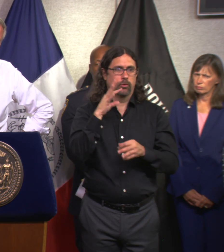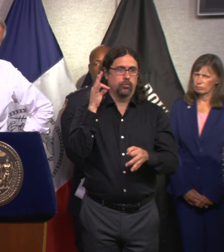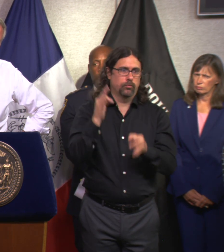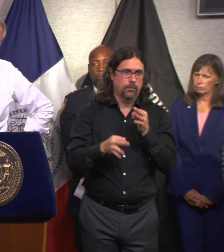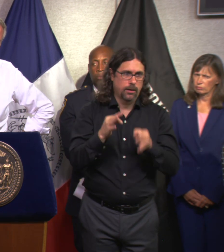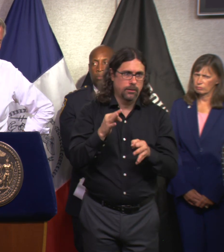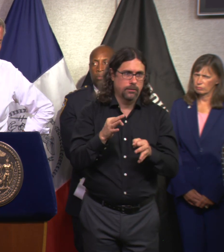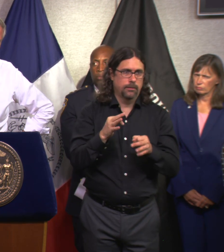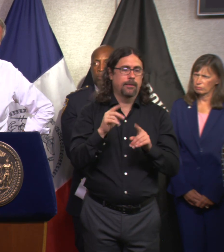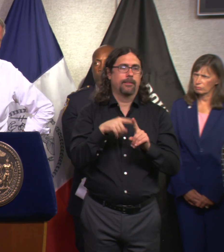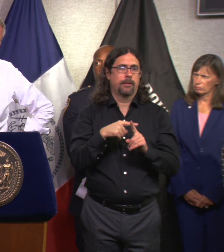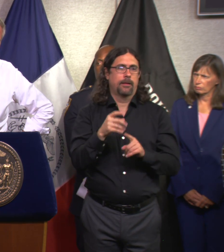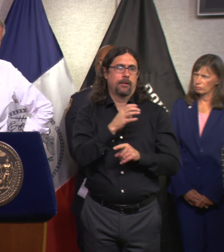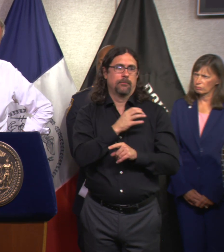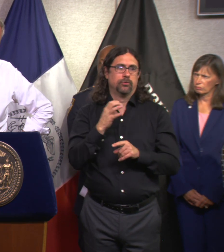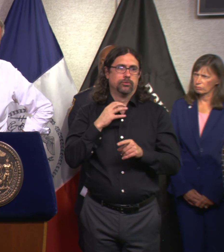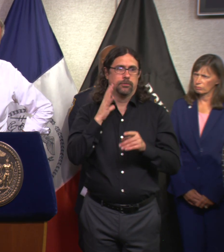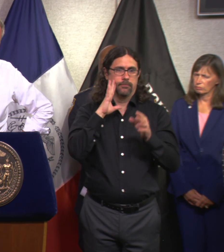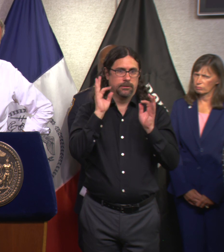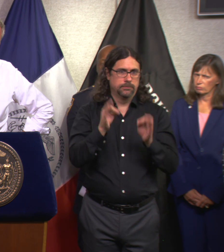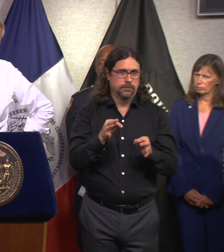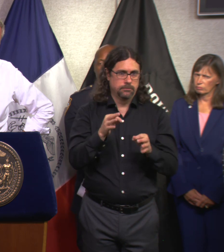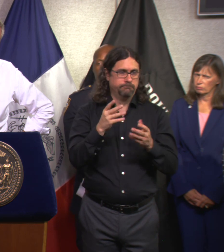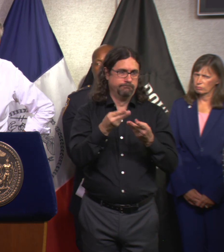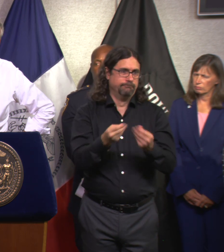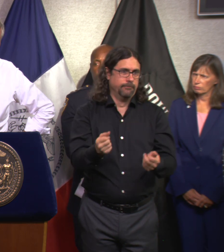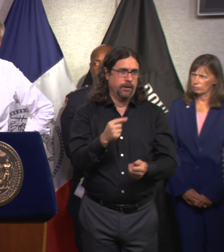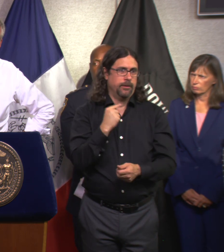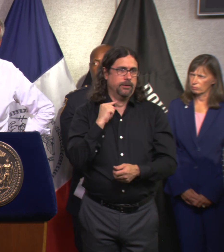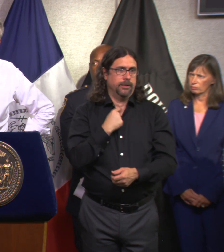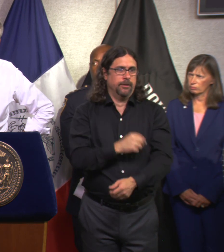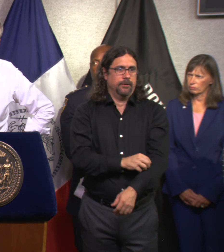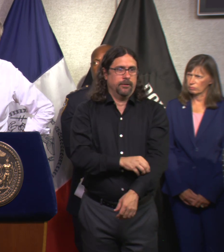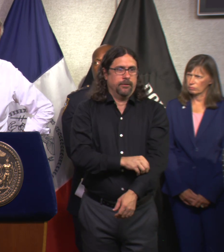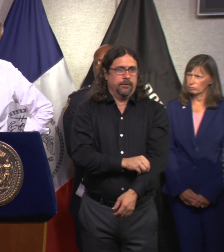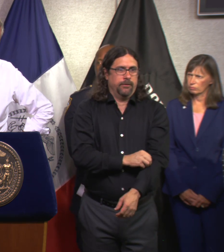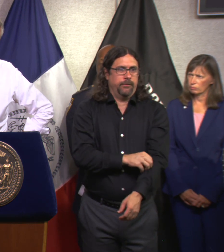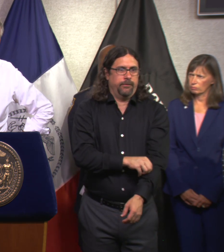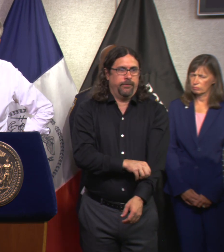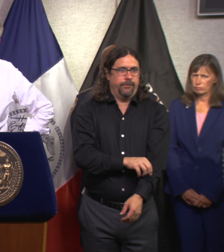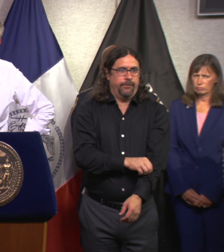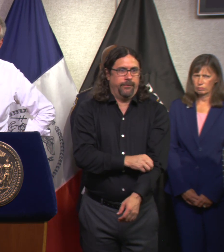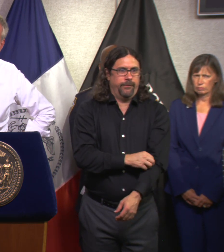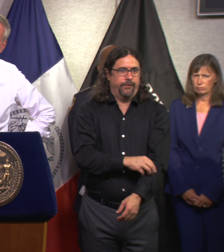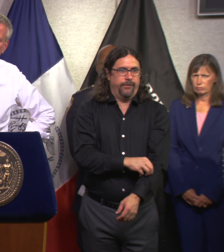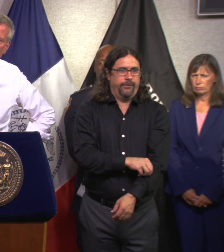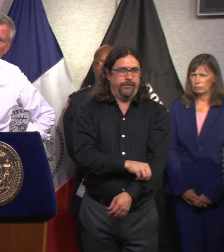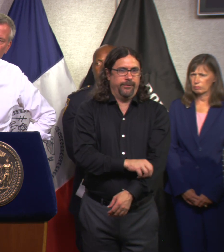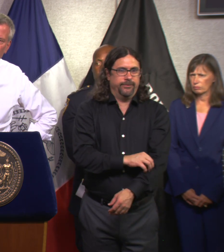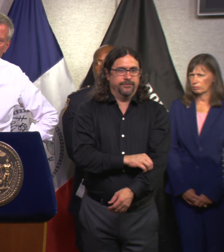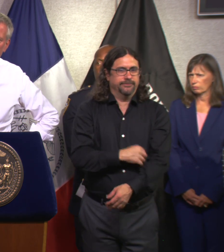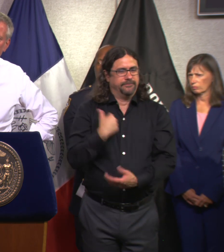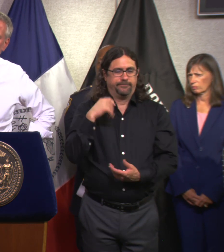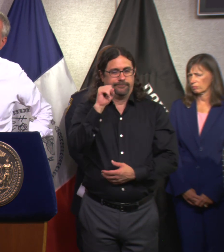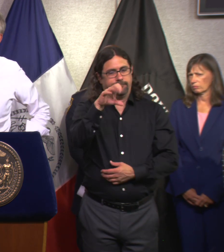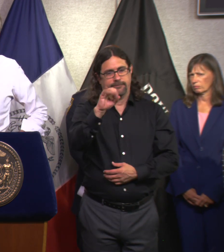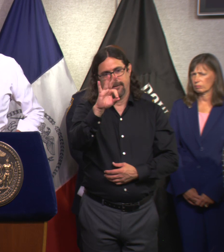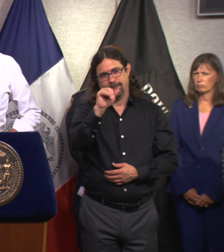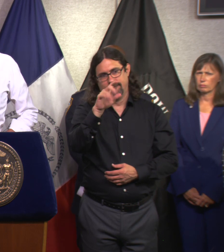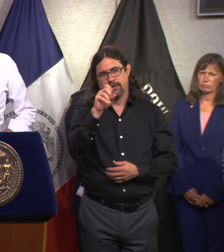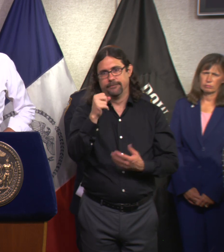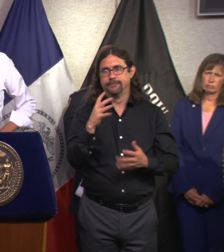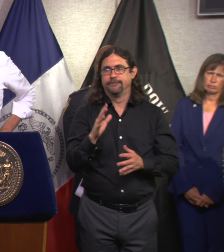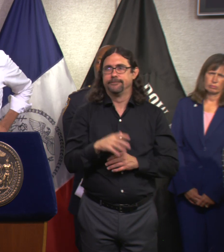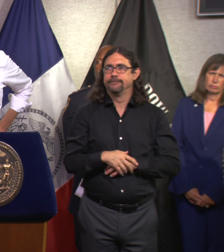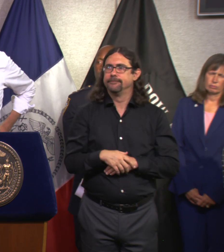him to pull back on the demonstration? No. Did you say to him that nothing would be? I explained the facts. Yeah. Have you done